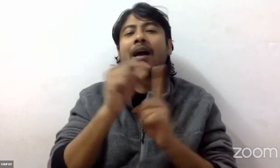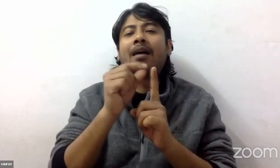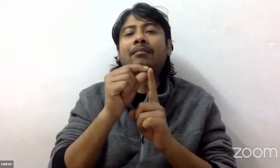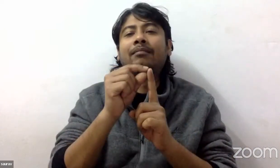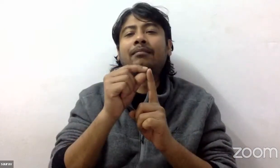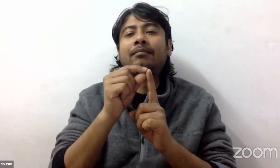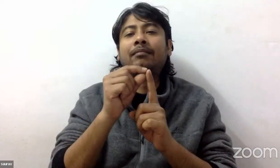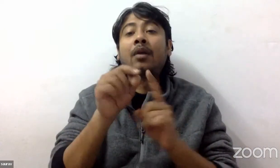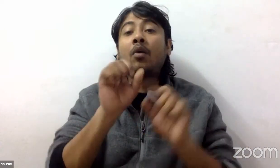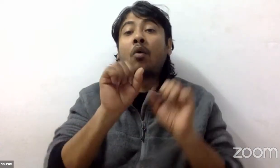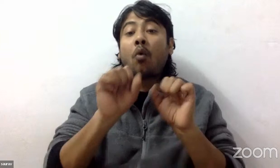fast in that time.